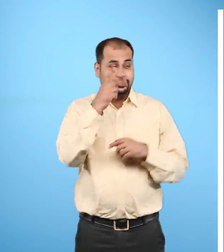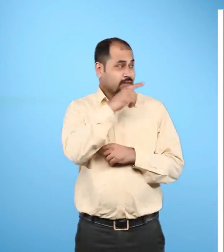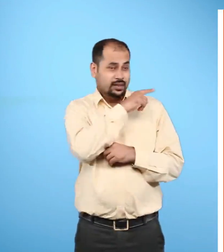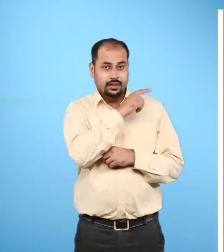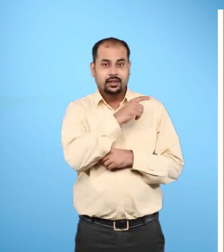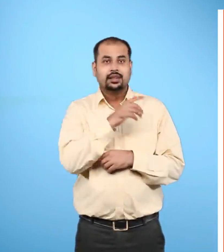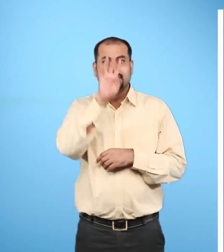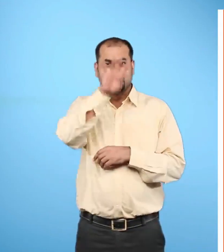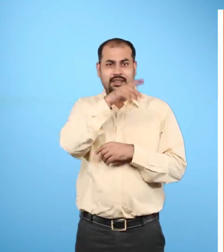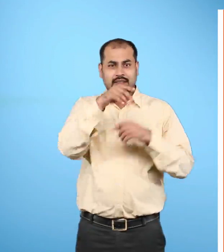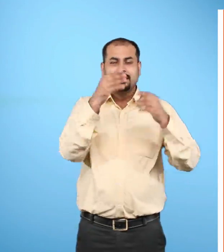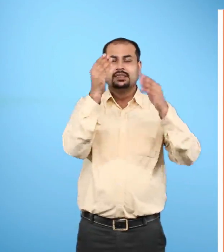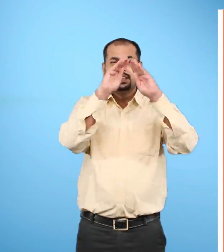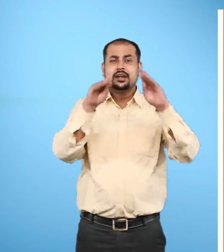sides of a shape are drawn here.